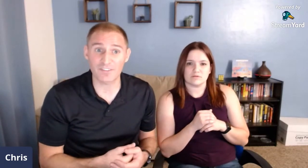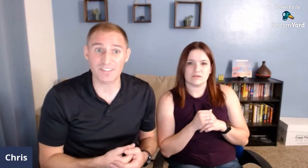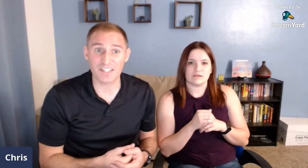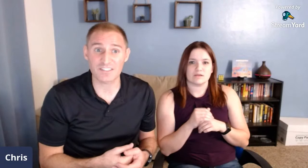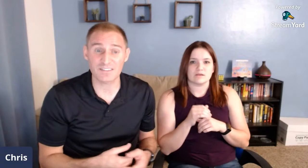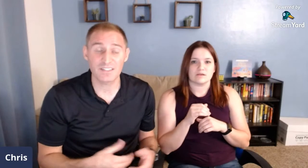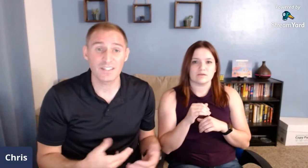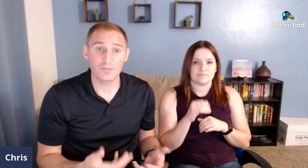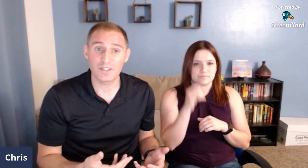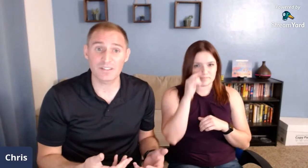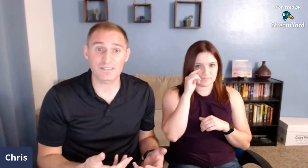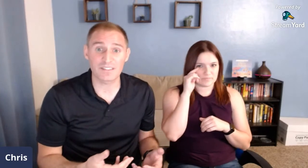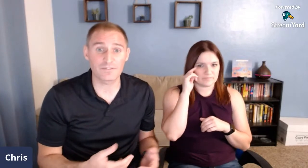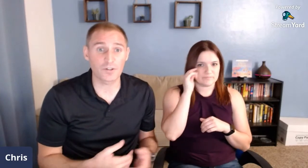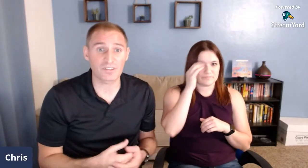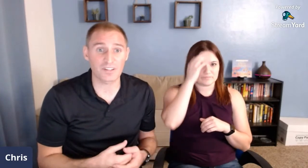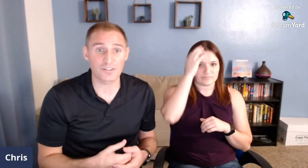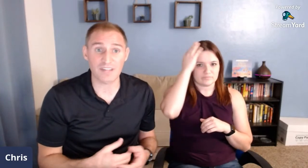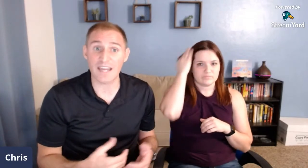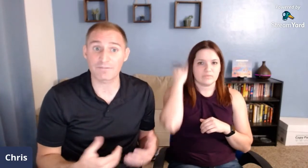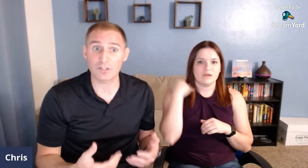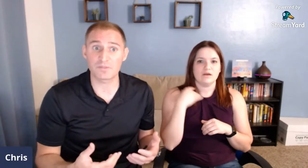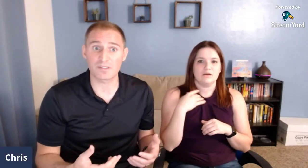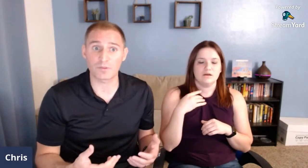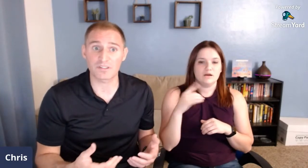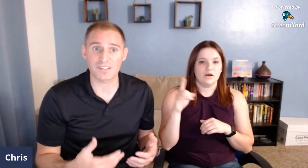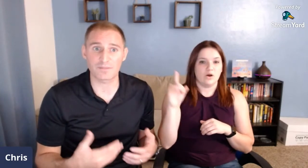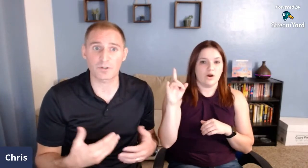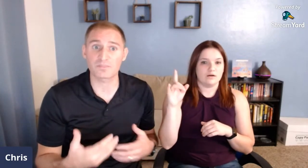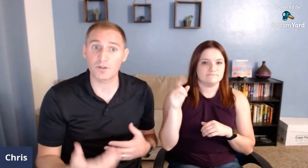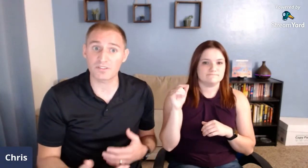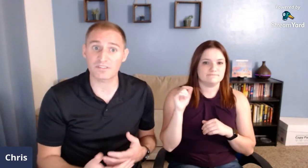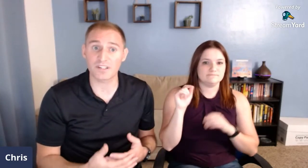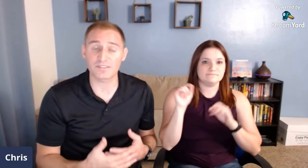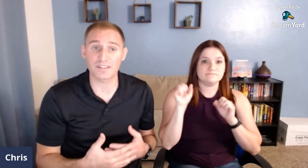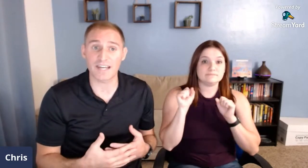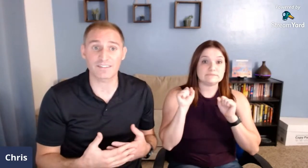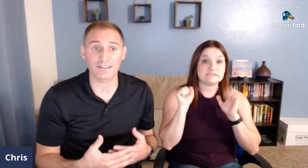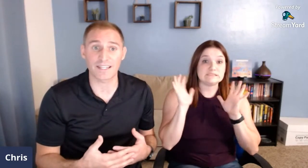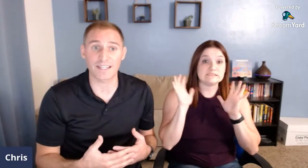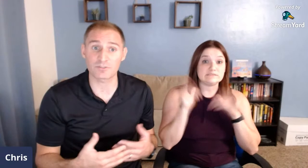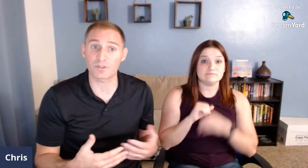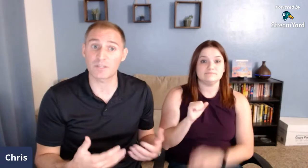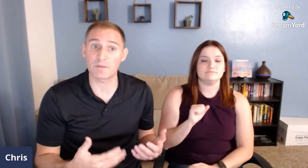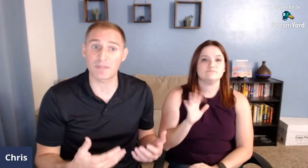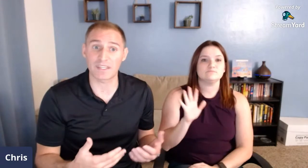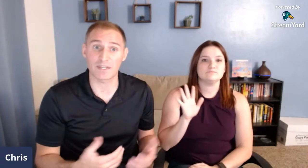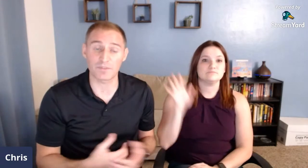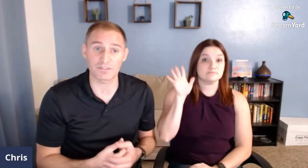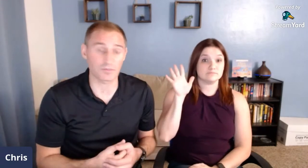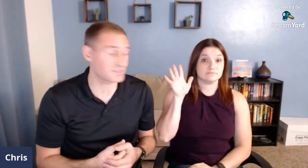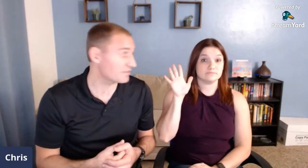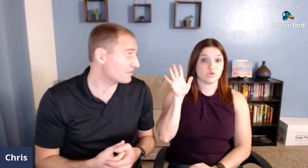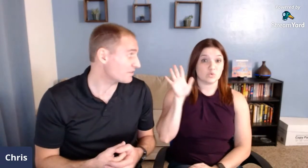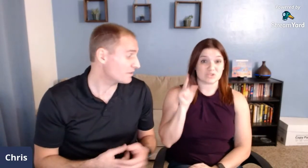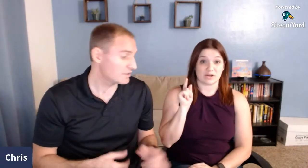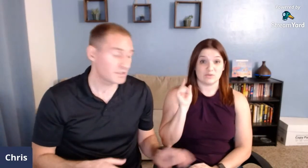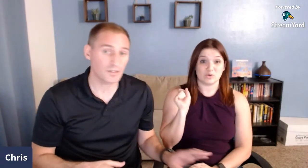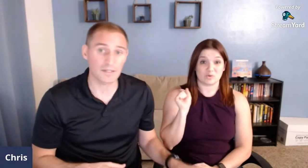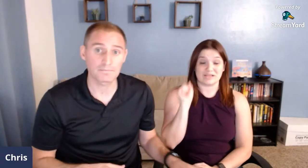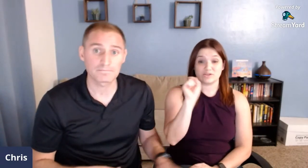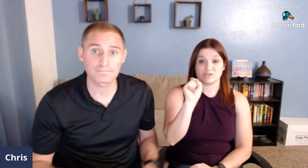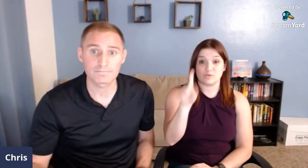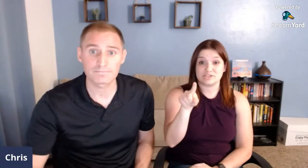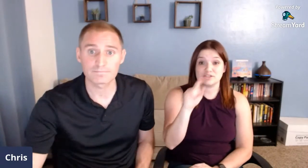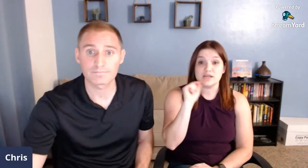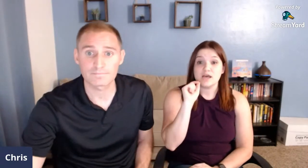everyday conversation, we just need to focus on those high frequency words. And if we're exposing ourselves a lot to the language, we're going to be picking up those words first. Sorry,